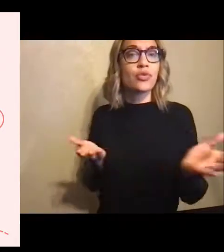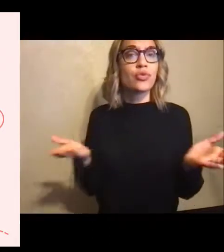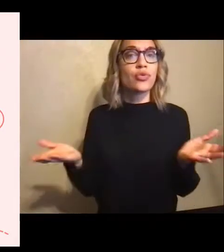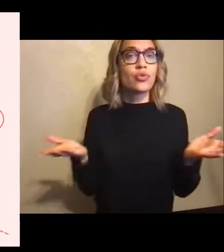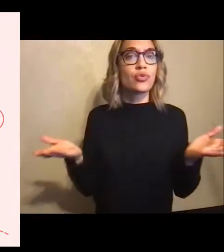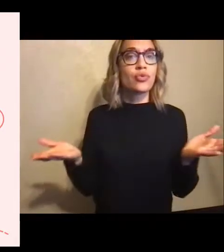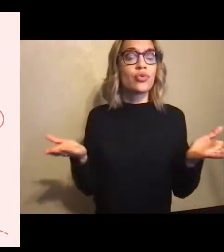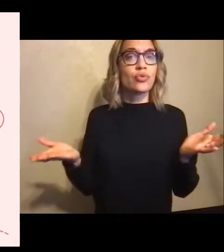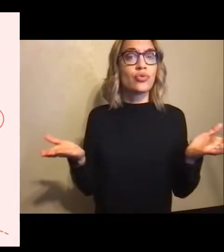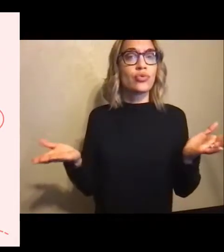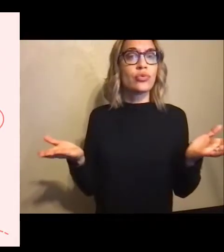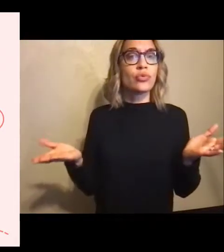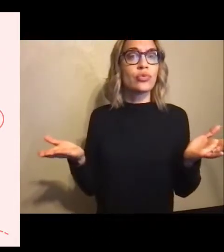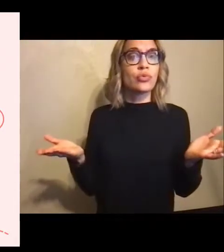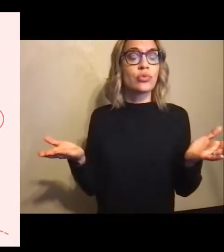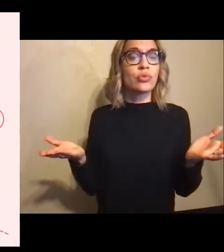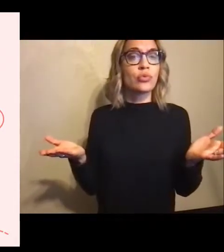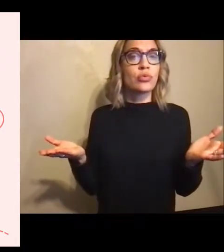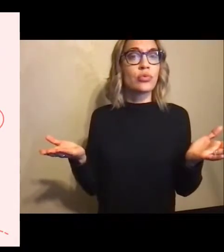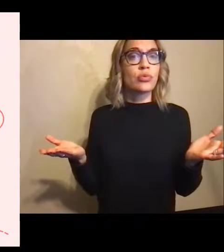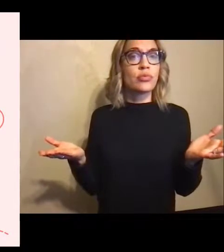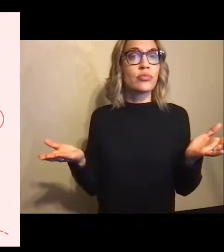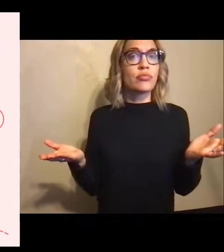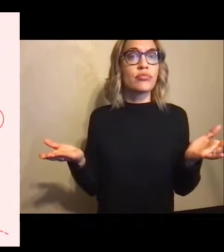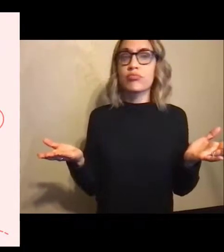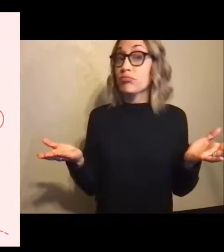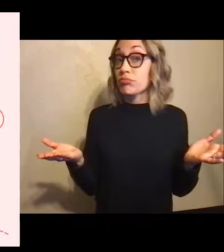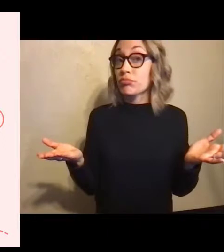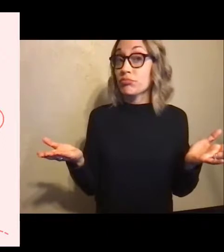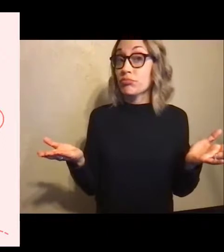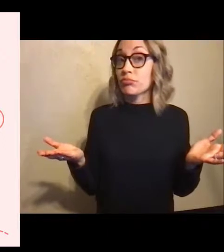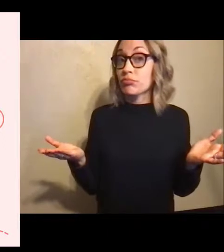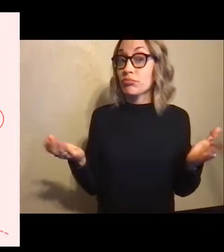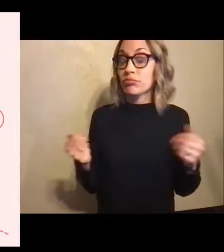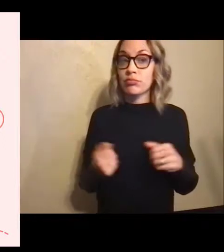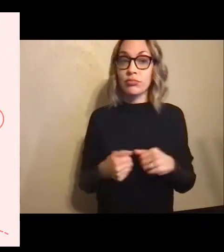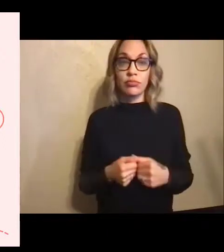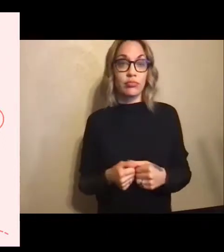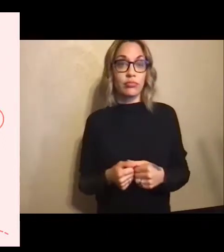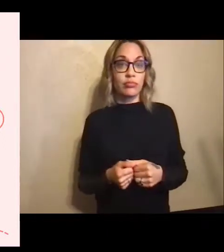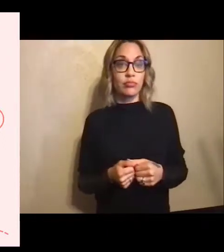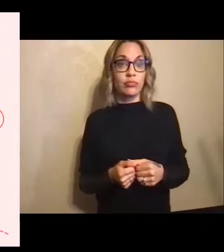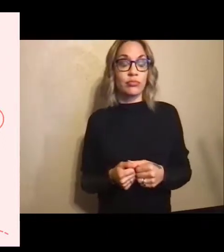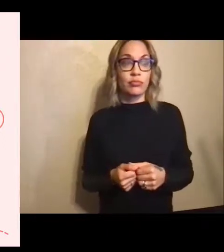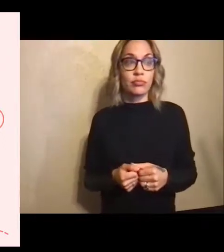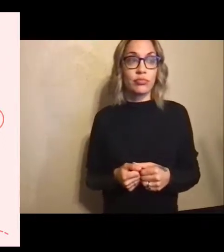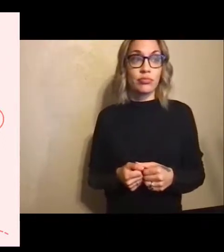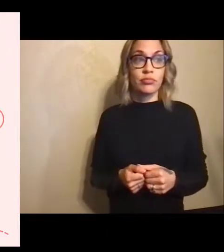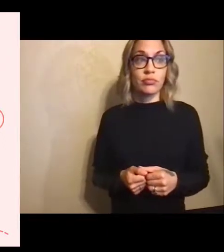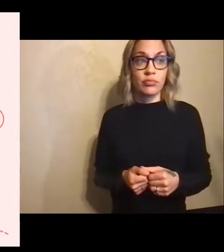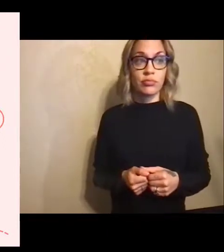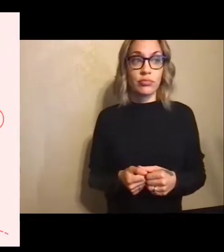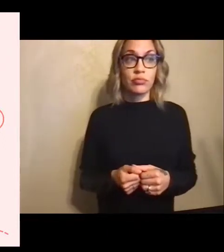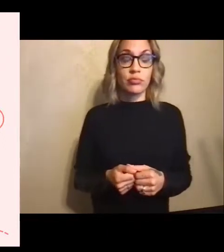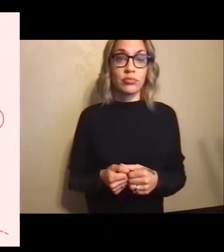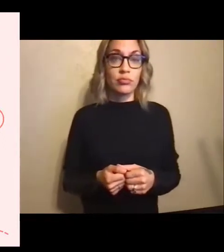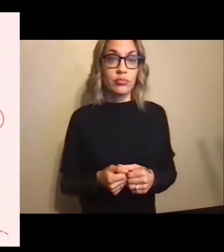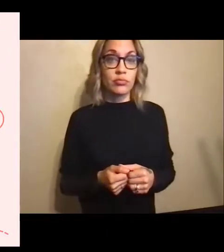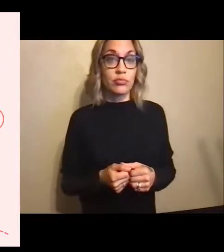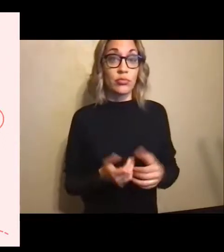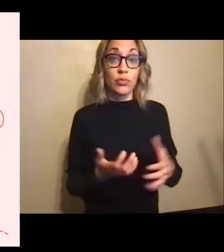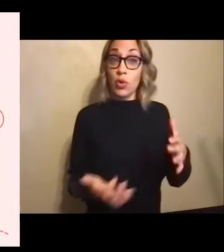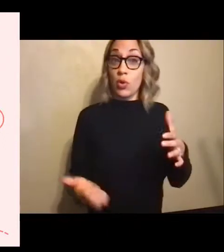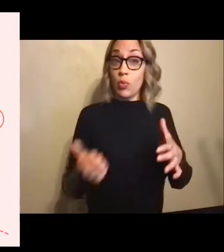with vendors or to manage a social media page? 2 tasks, you have to prioritize